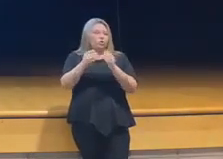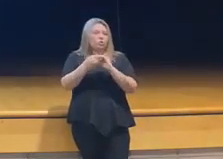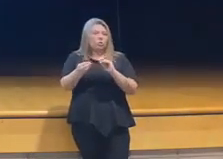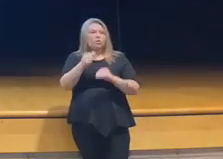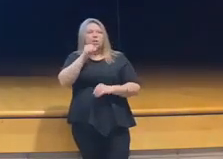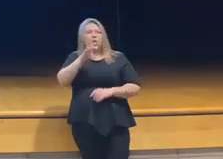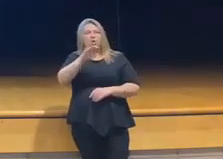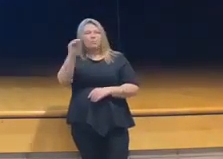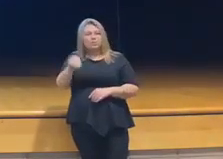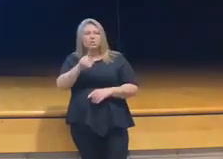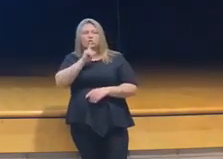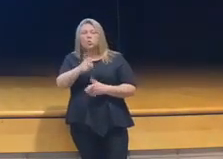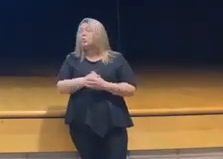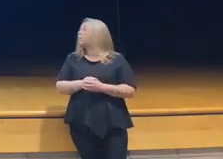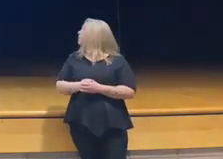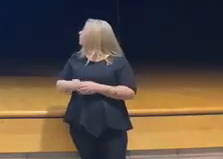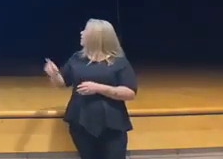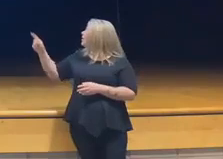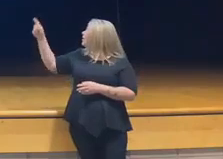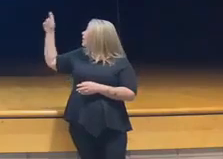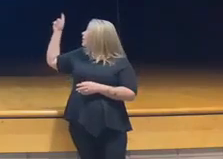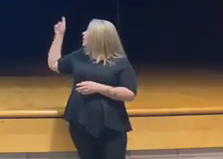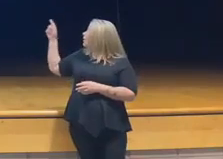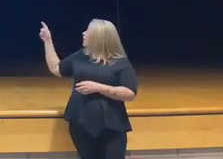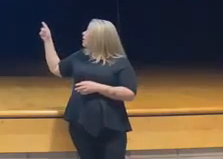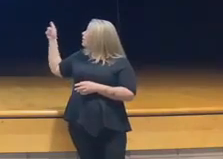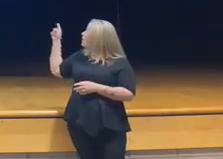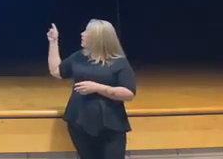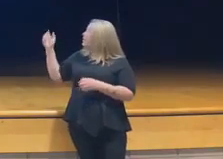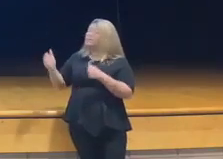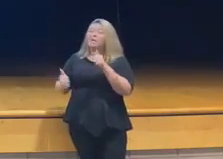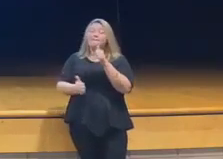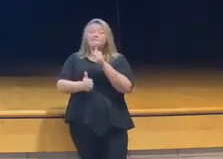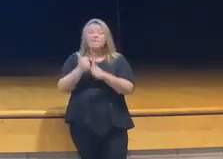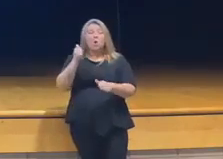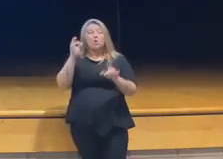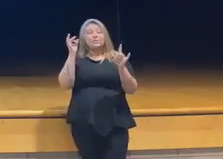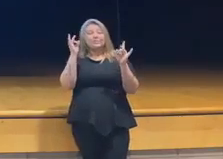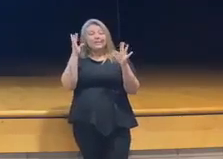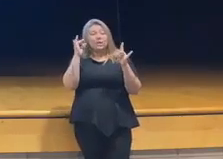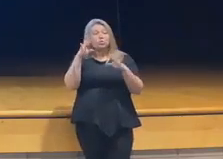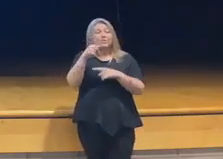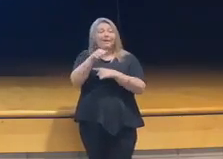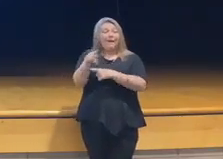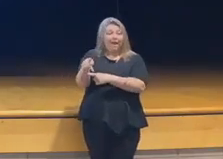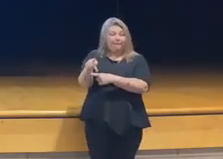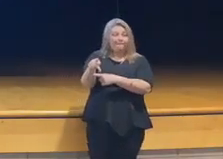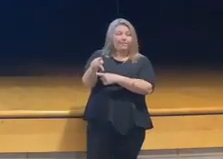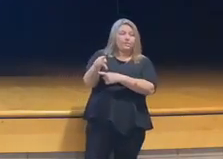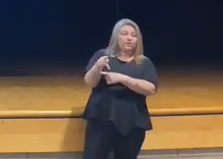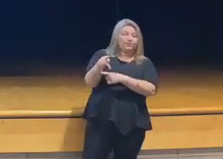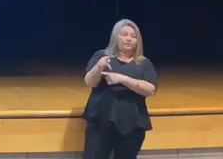These are just some examples. These are the 9 most dangerous apps from one recent article.